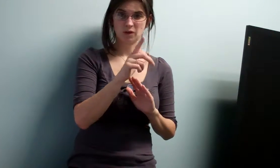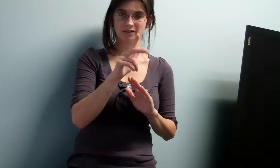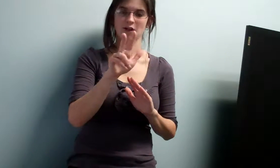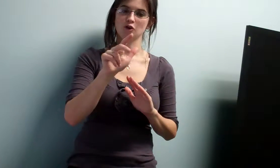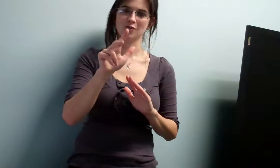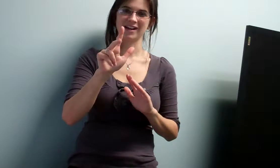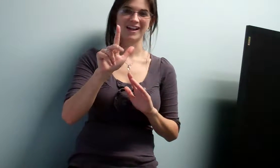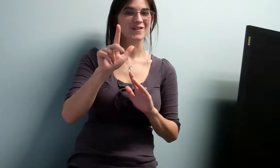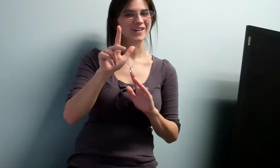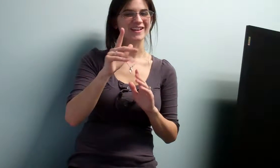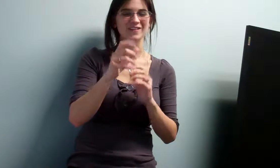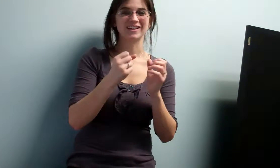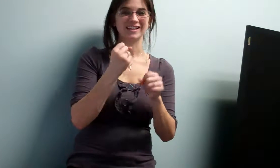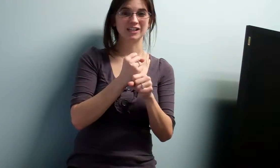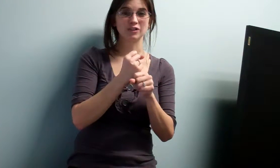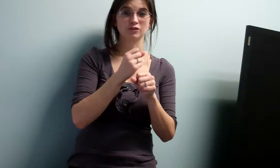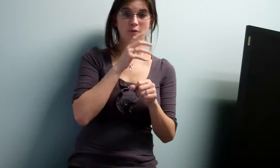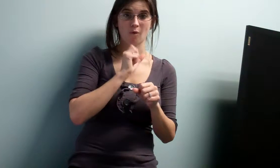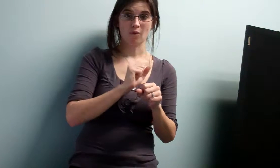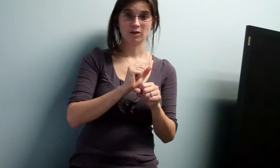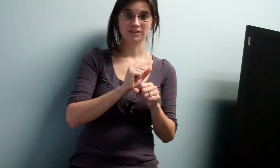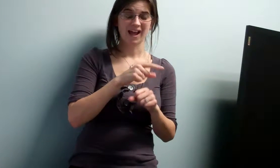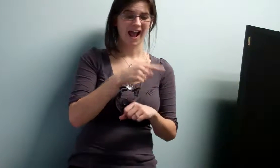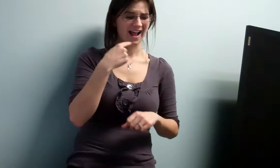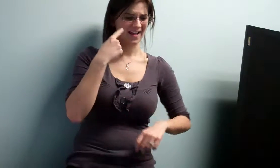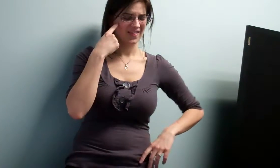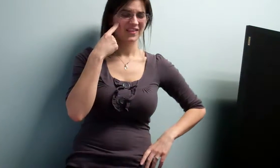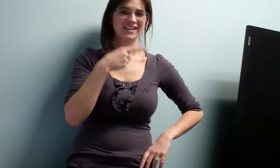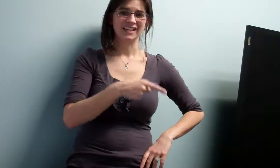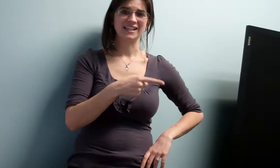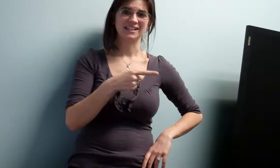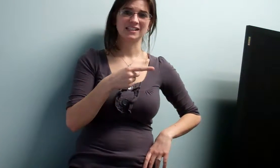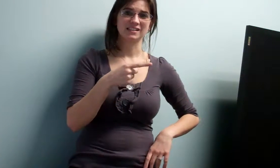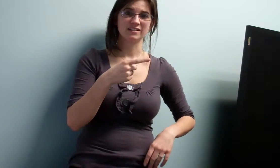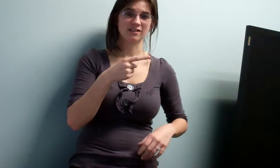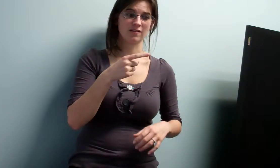he is the most influential American intellectual of the century.